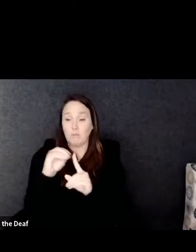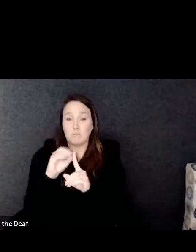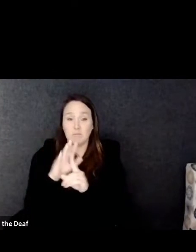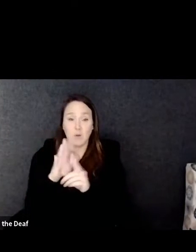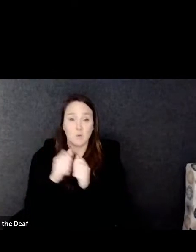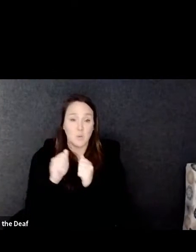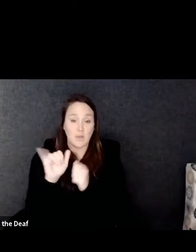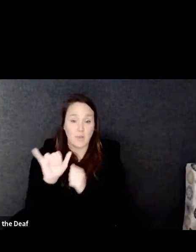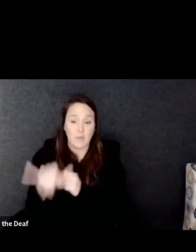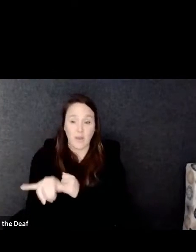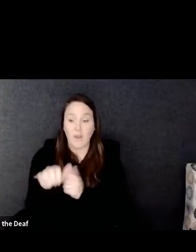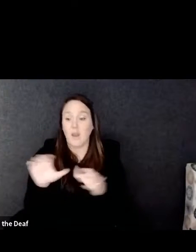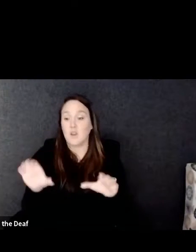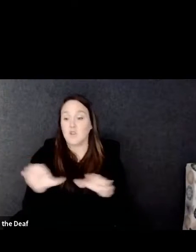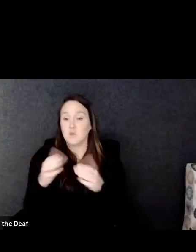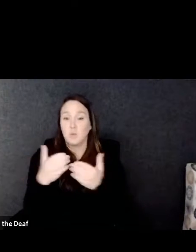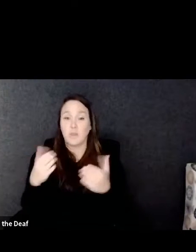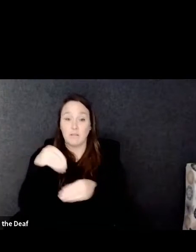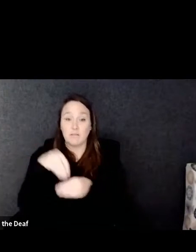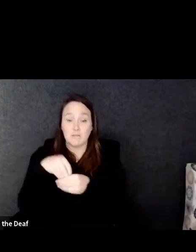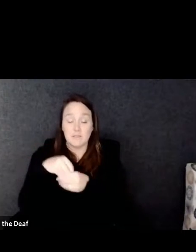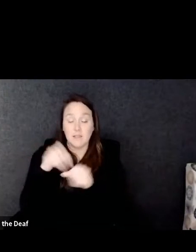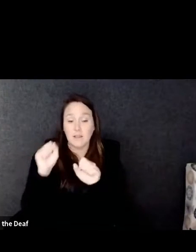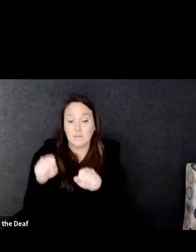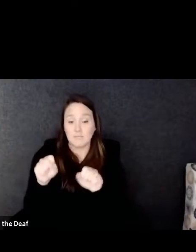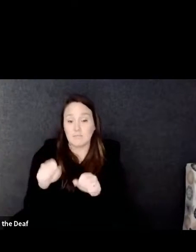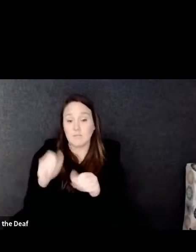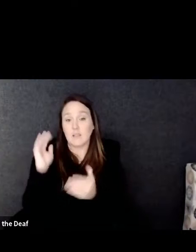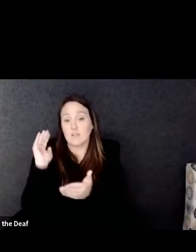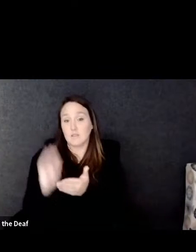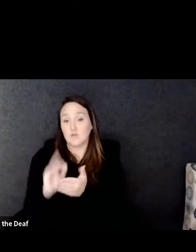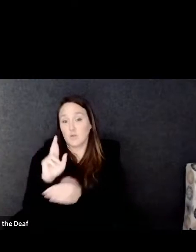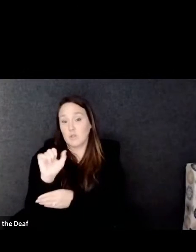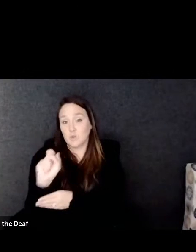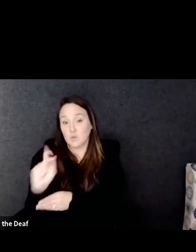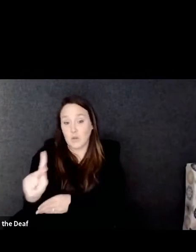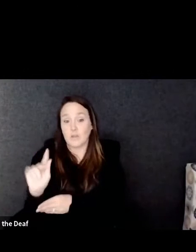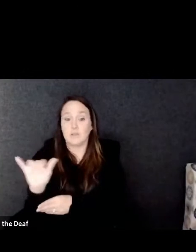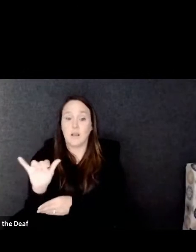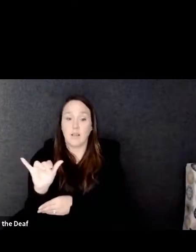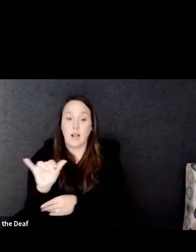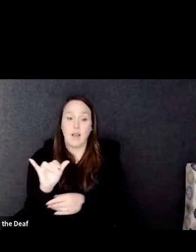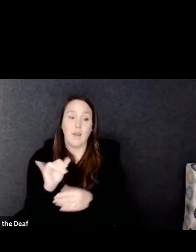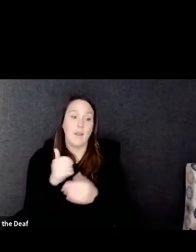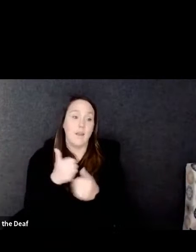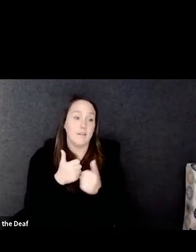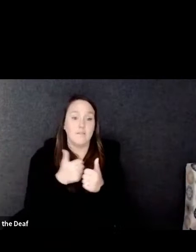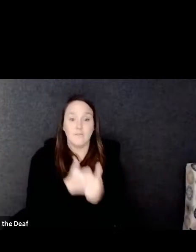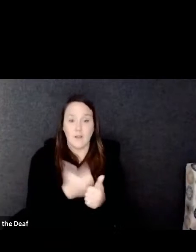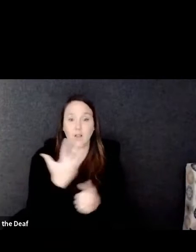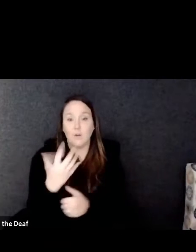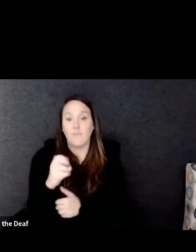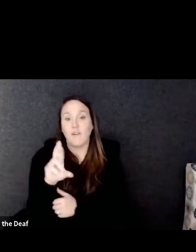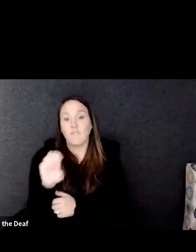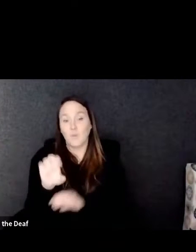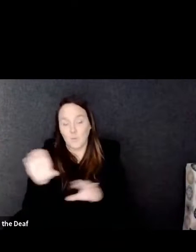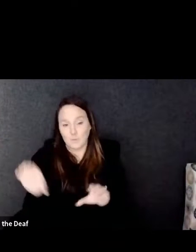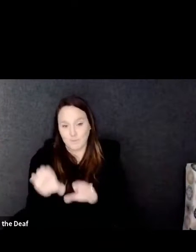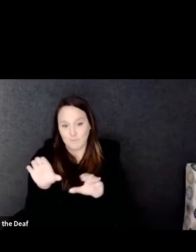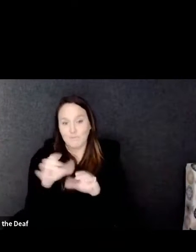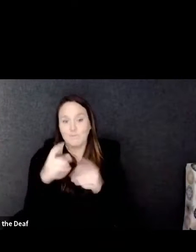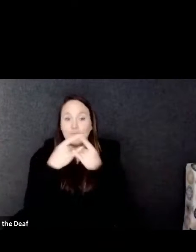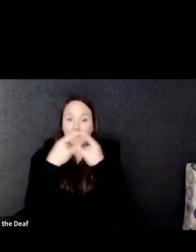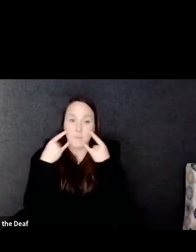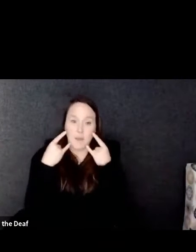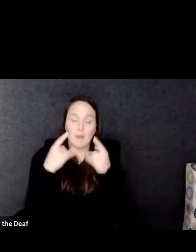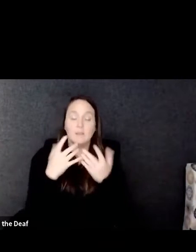things that they can do inside to decrease risk, like practicing the 5 core actions and, wearing